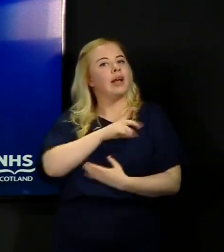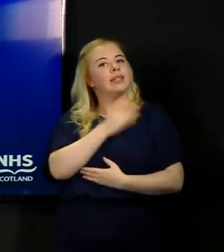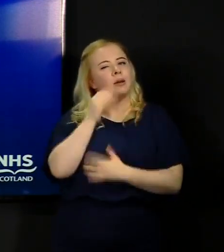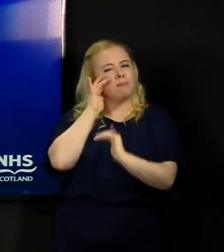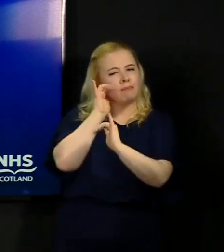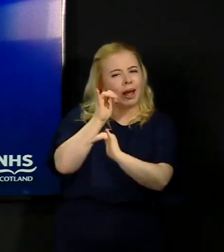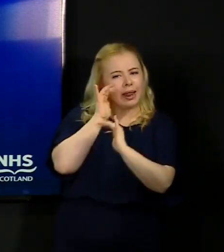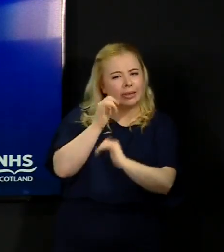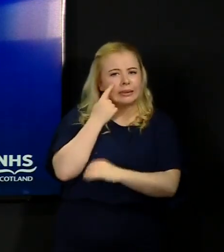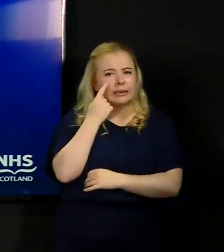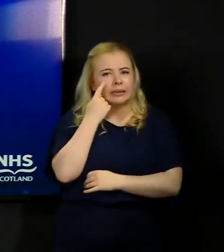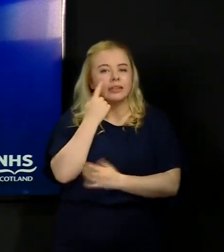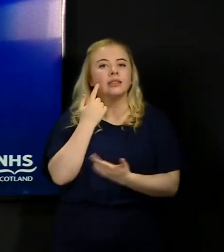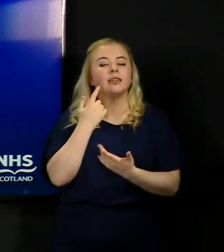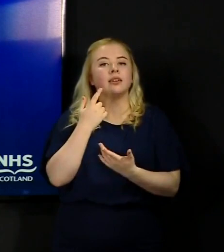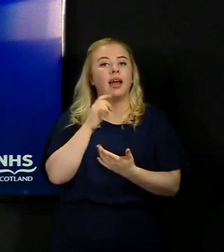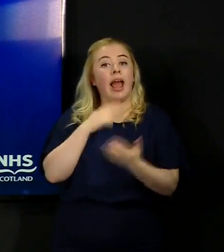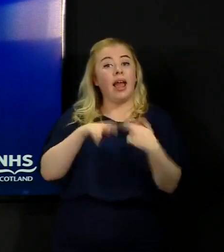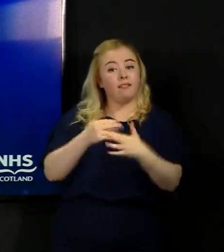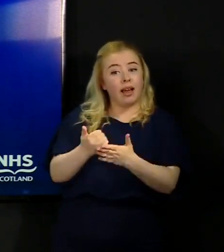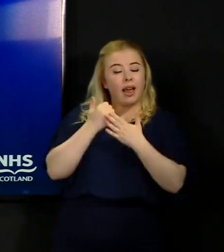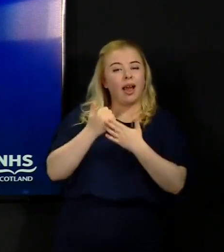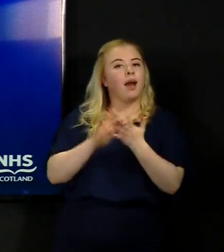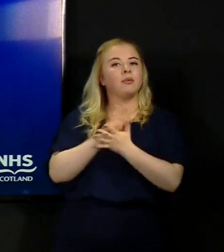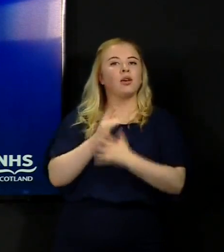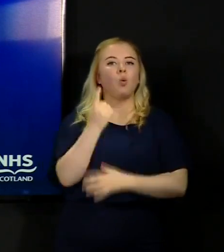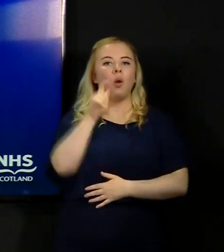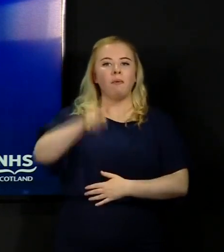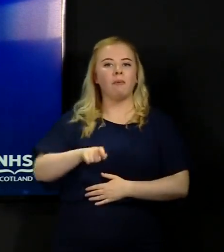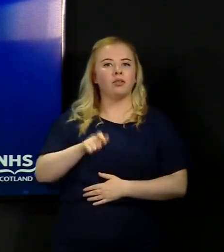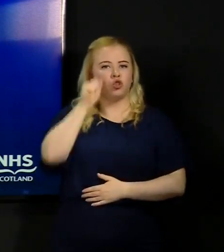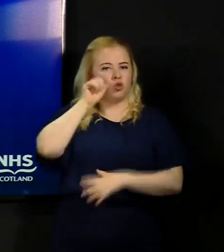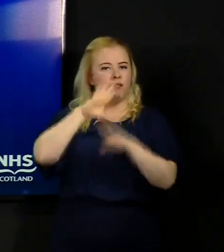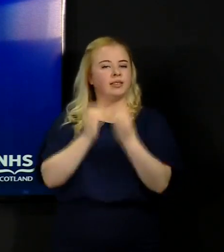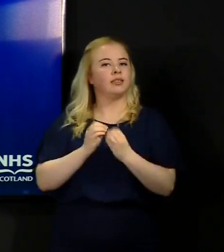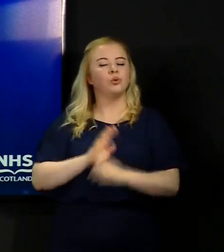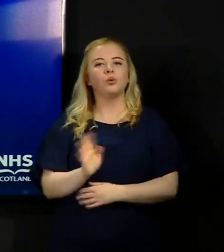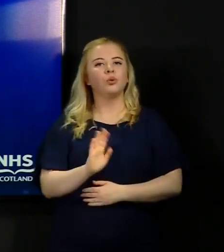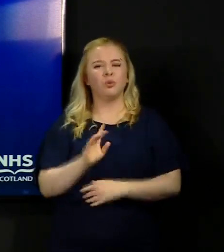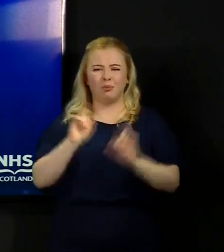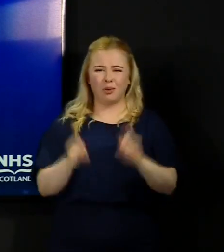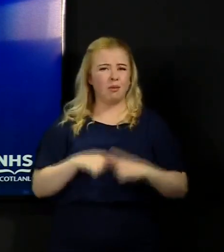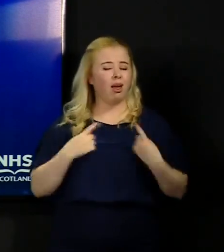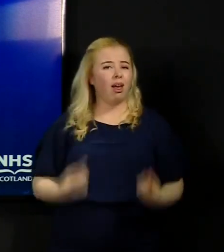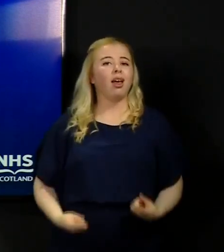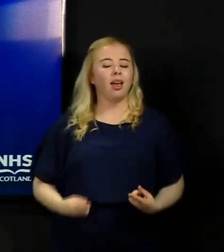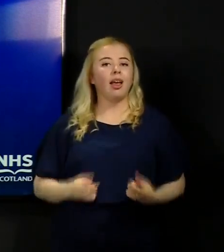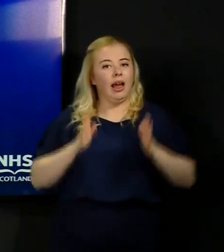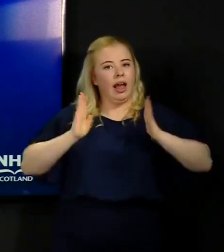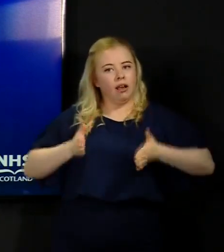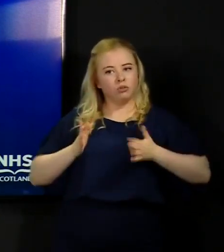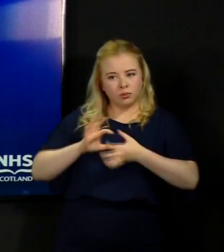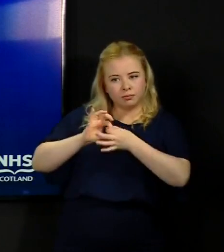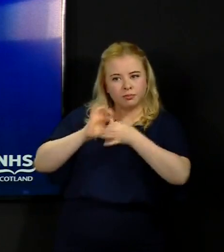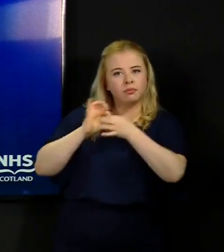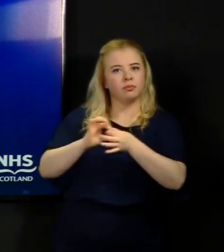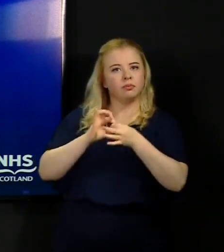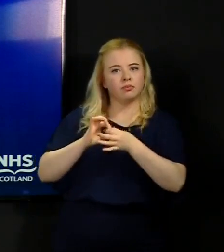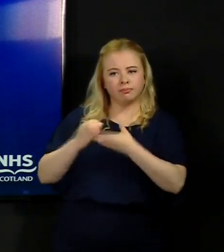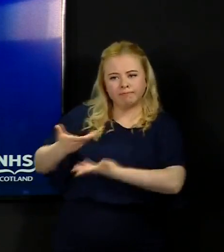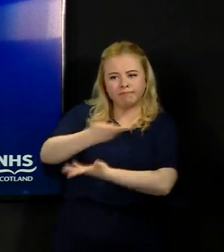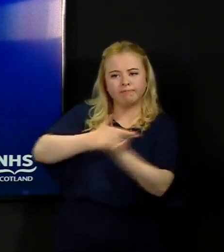on this journey. So one individual can't hold the truth. It is simply impossible. So we have to take a diversity of